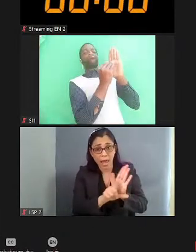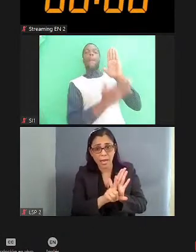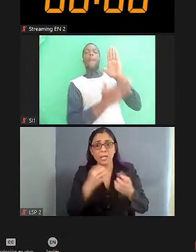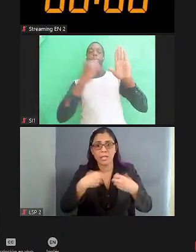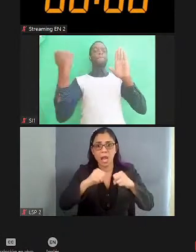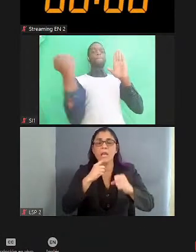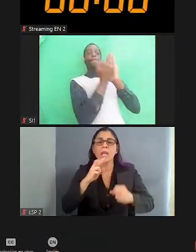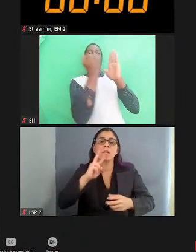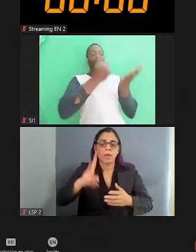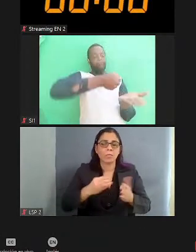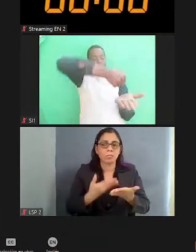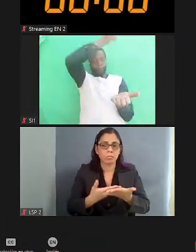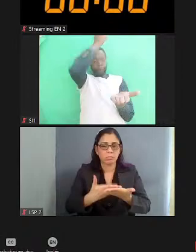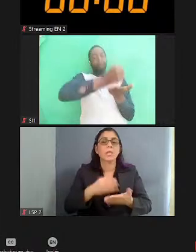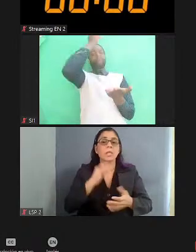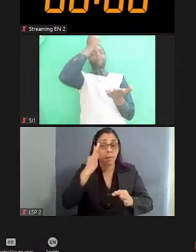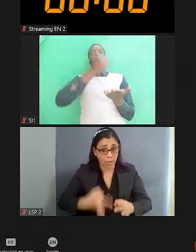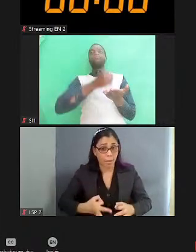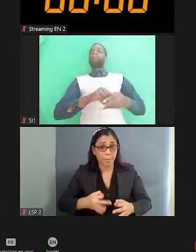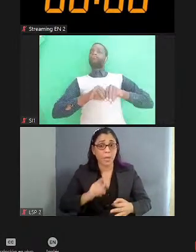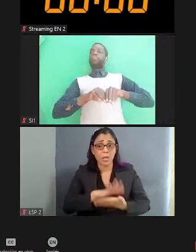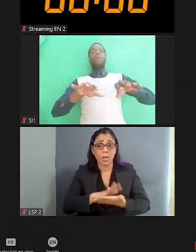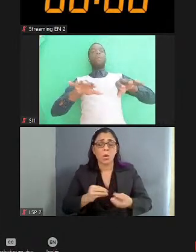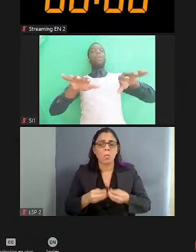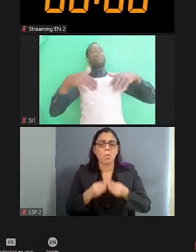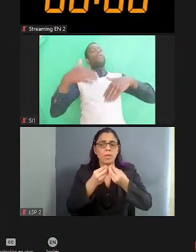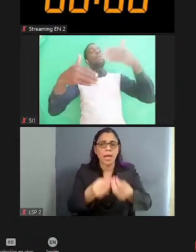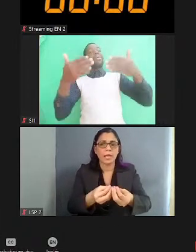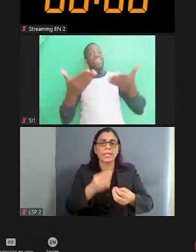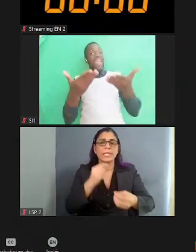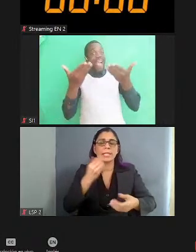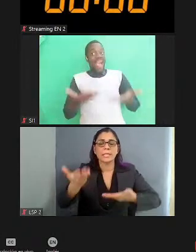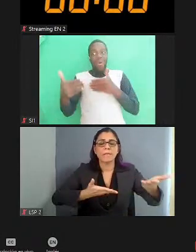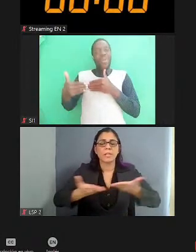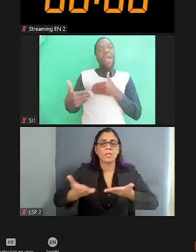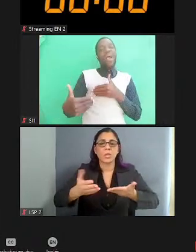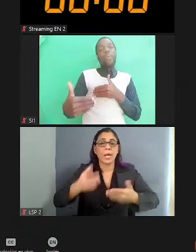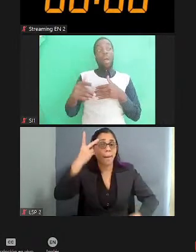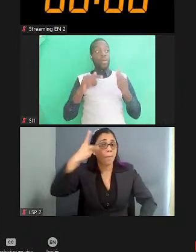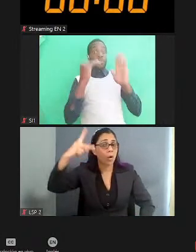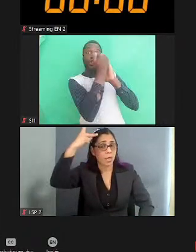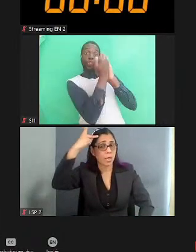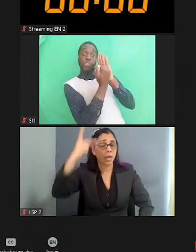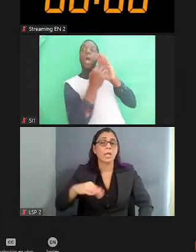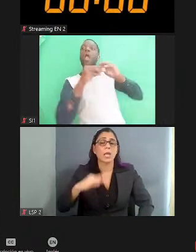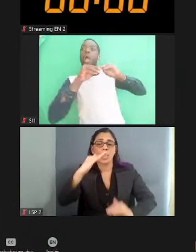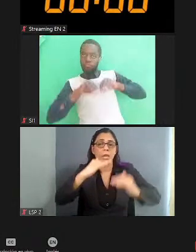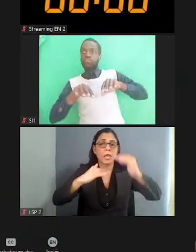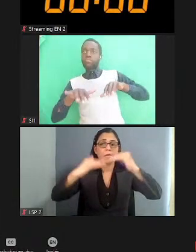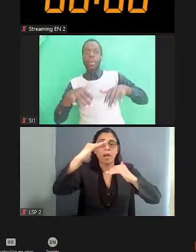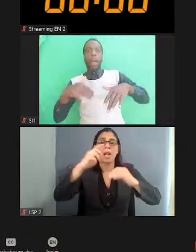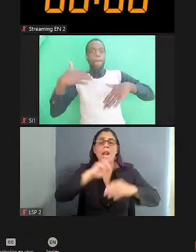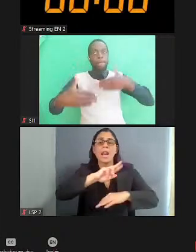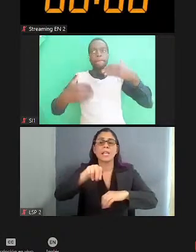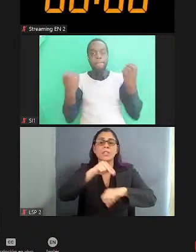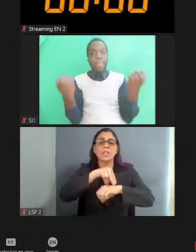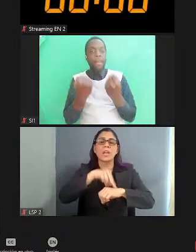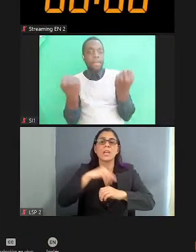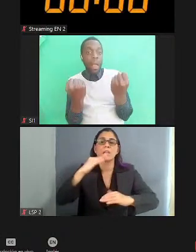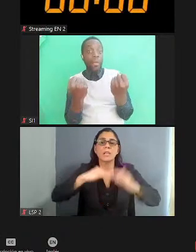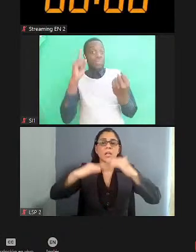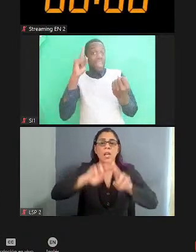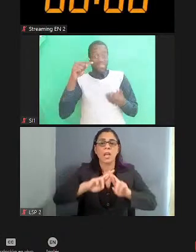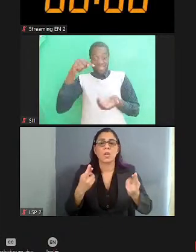enforced now now we're at an implementation process for the services of the policy at a national